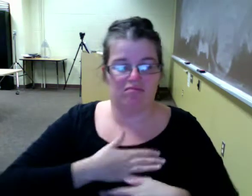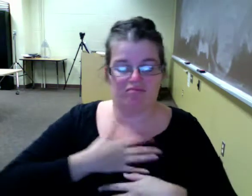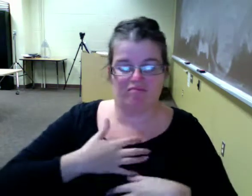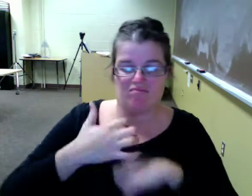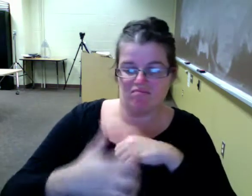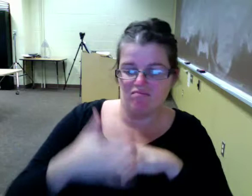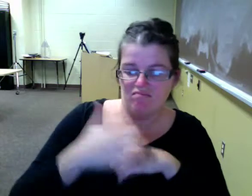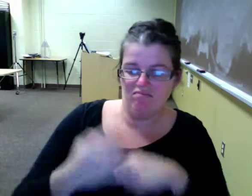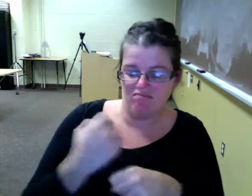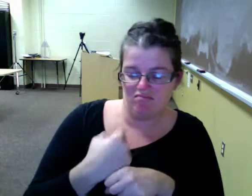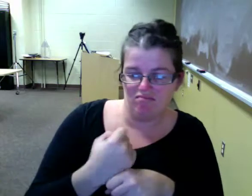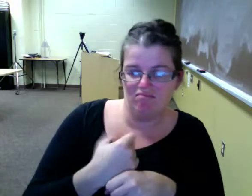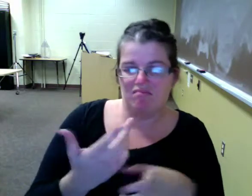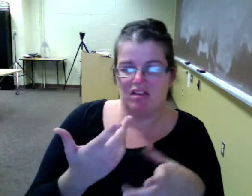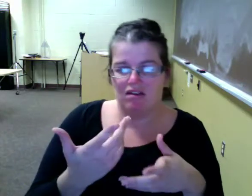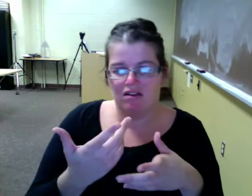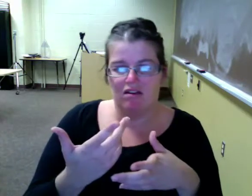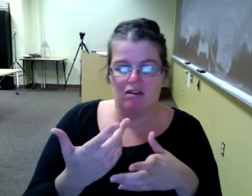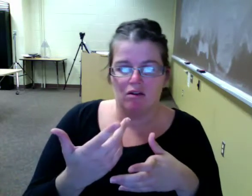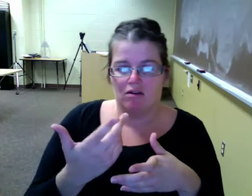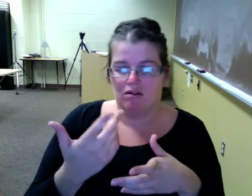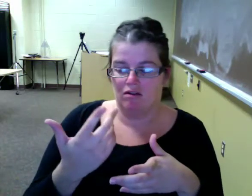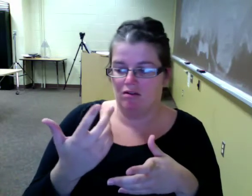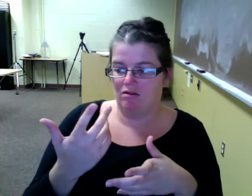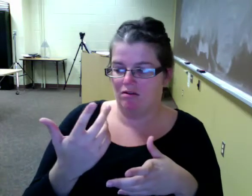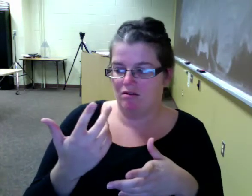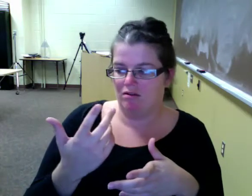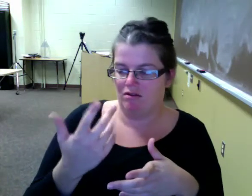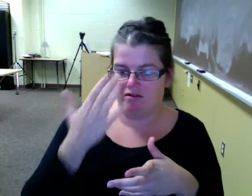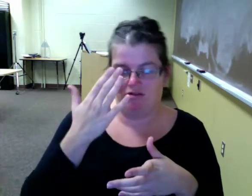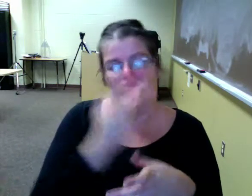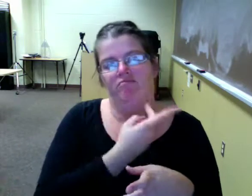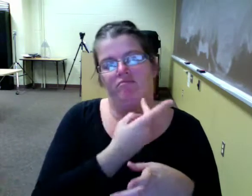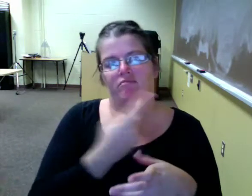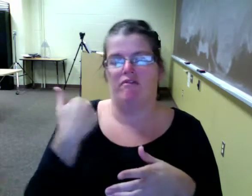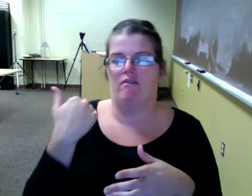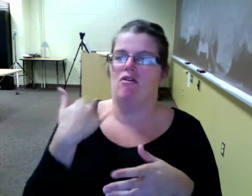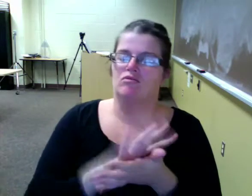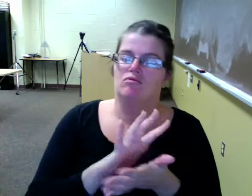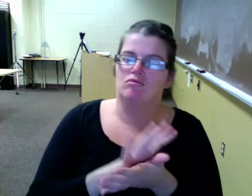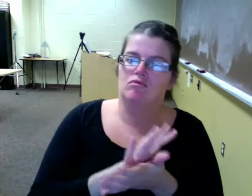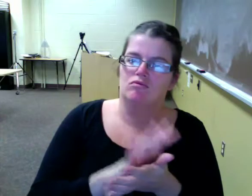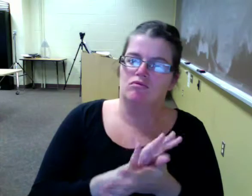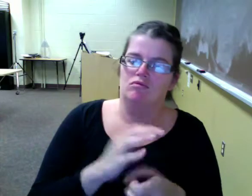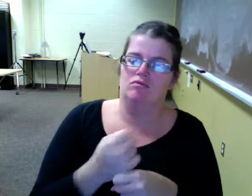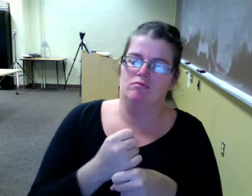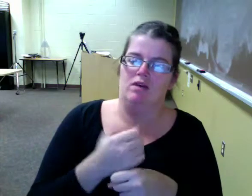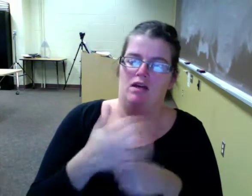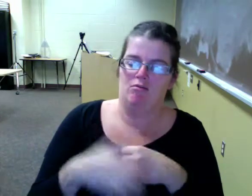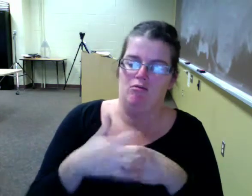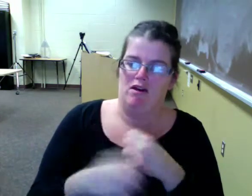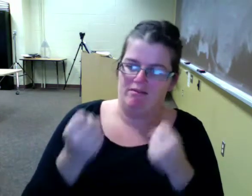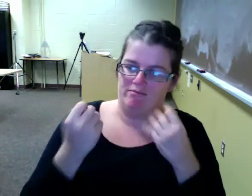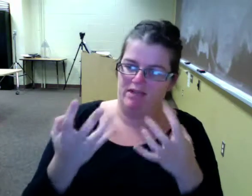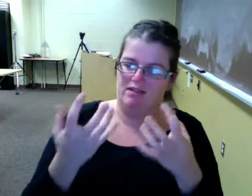at this school. We used to make bread for 40 people in a bowl like this. We used to do it all by hand. And so he is a